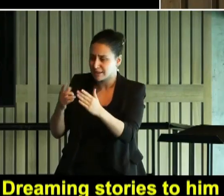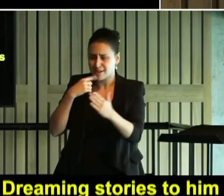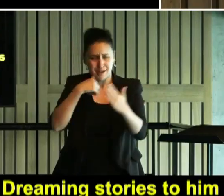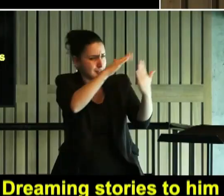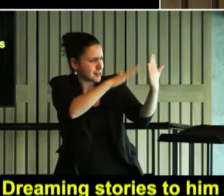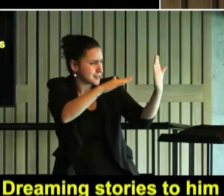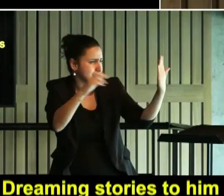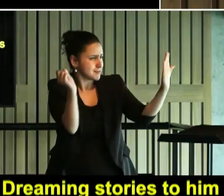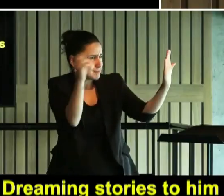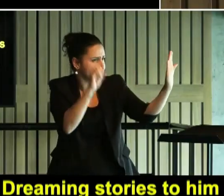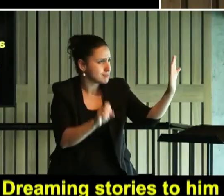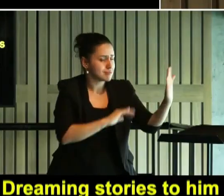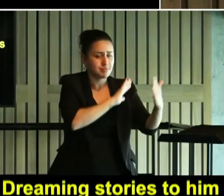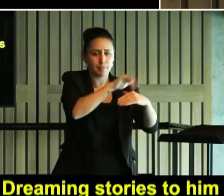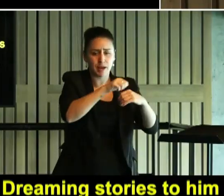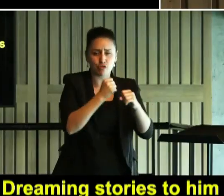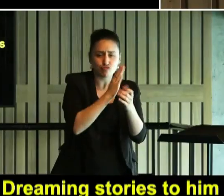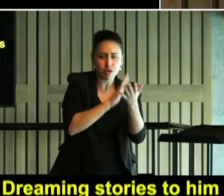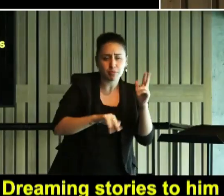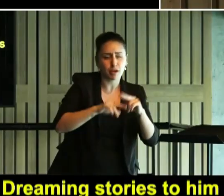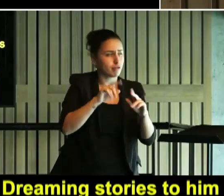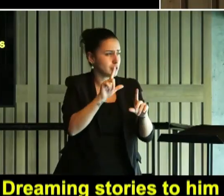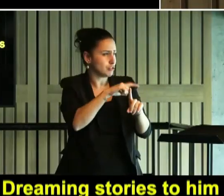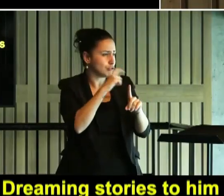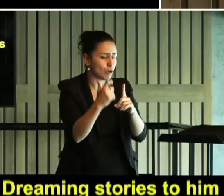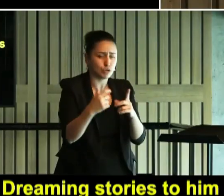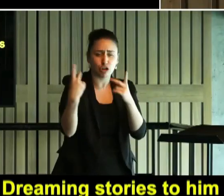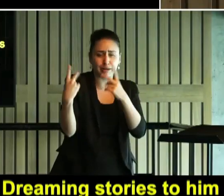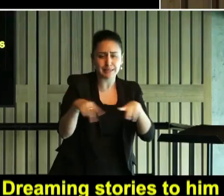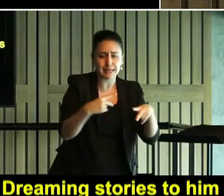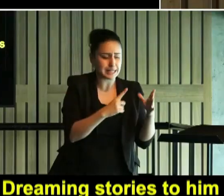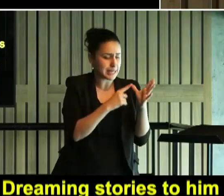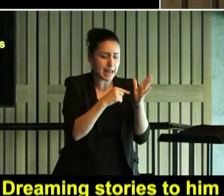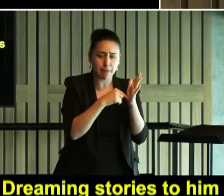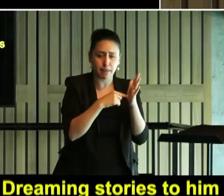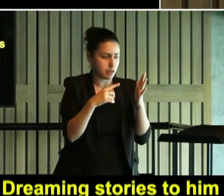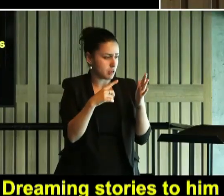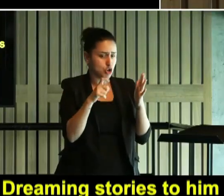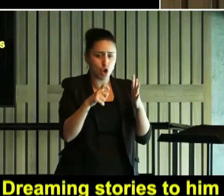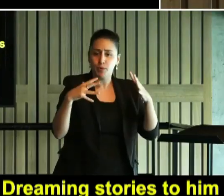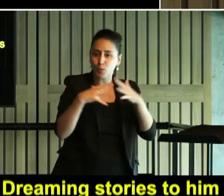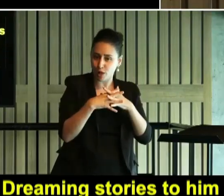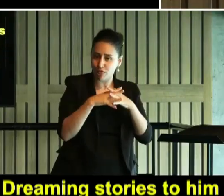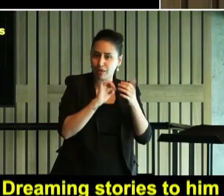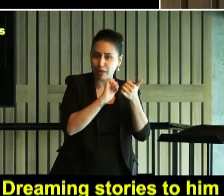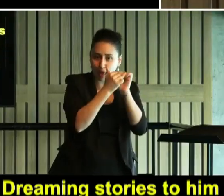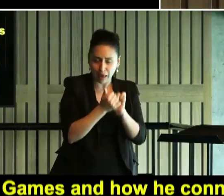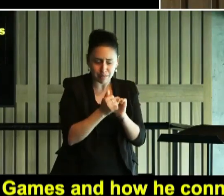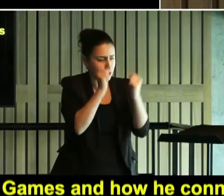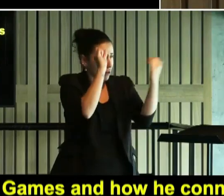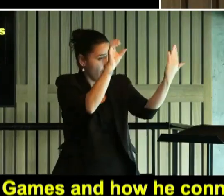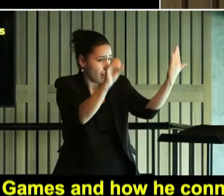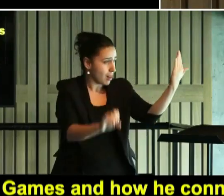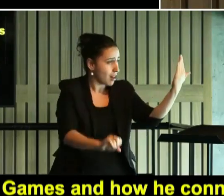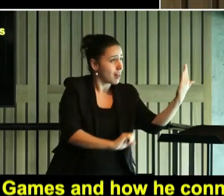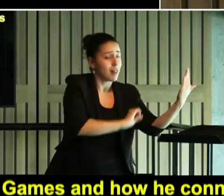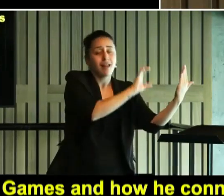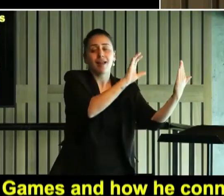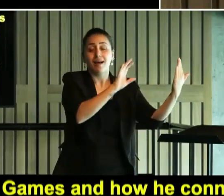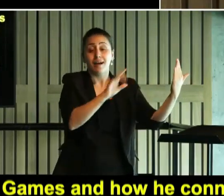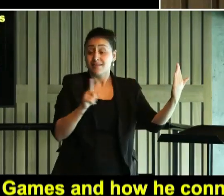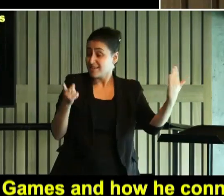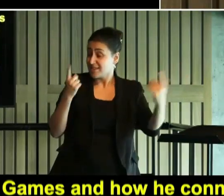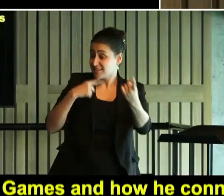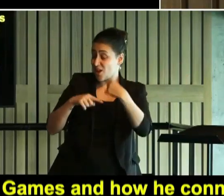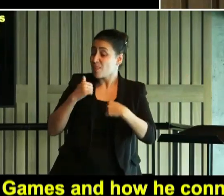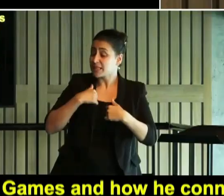his culture. And he did this amazing thing he developed, and it represents a double helix. And what it is said, that's my connection to all my culture